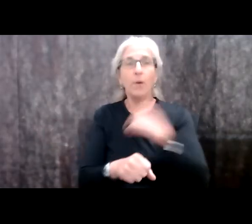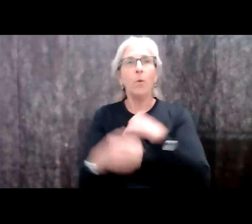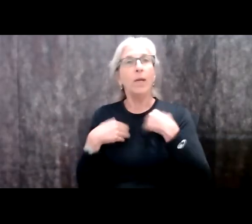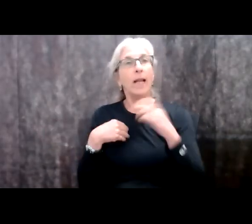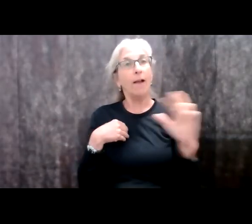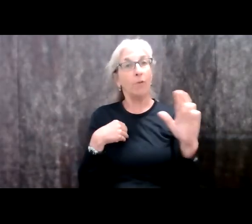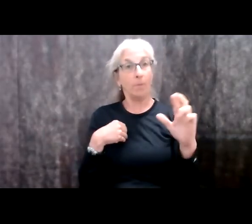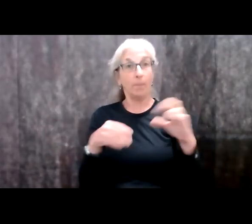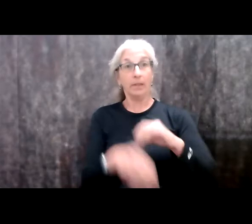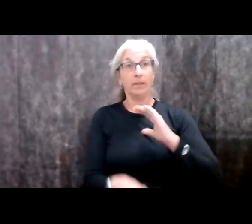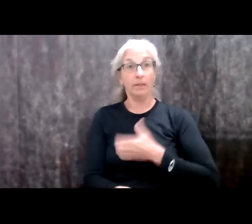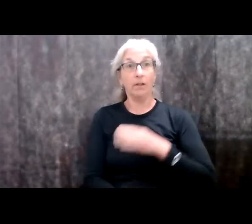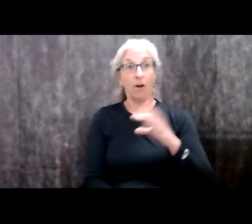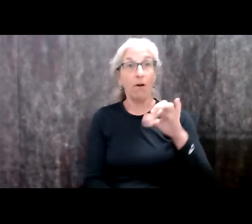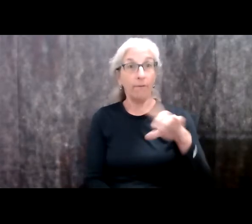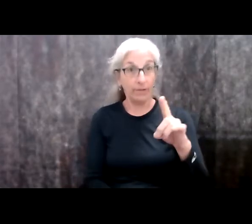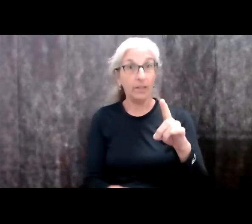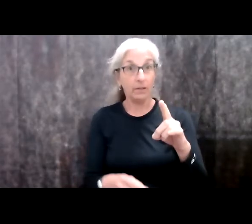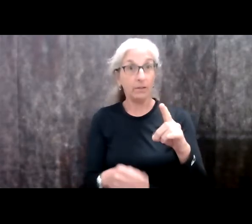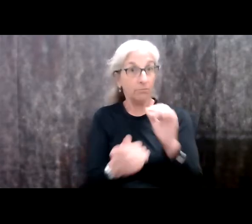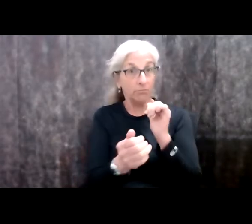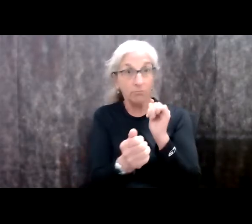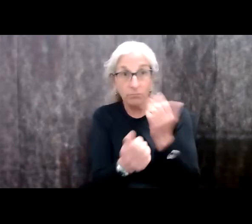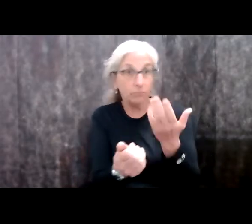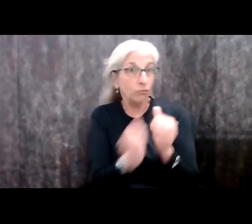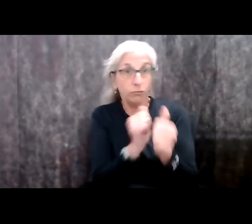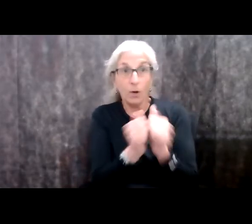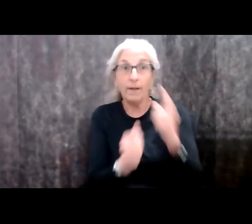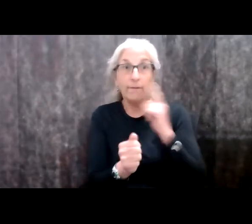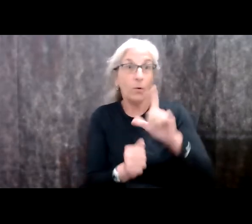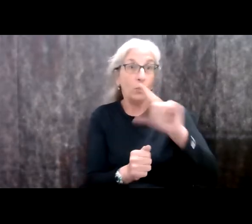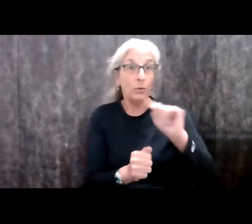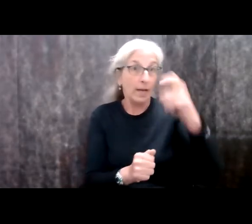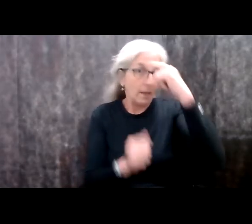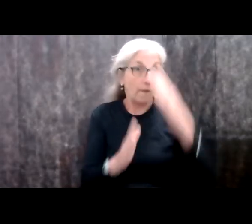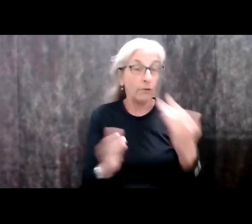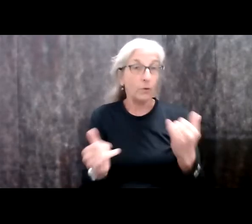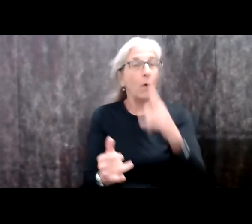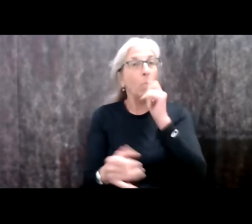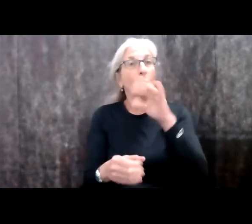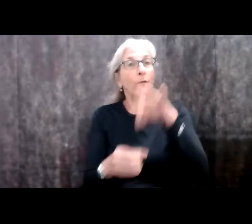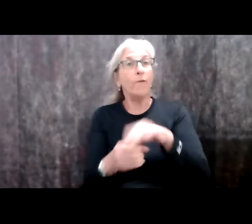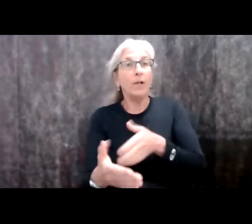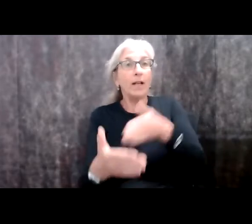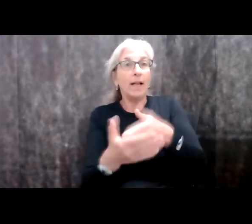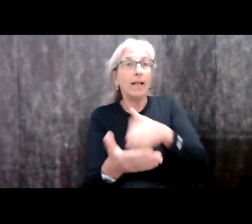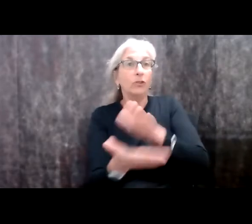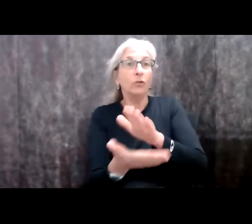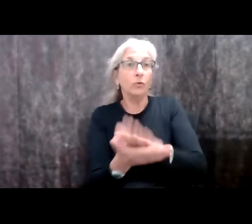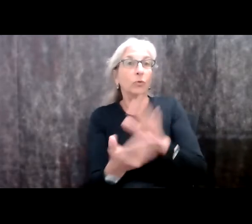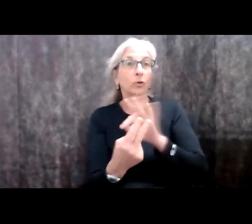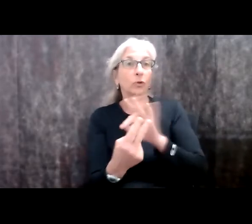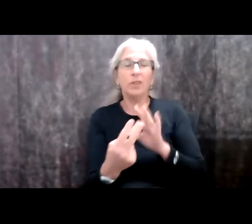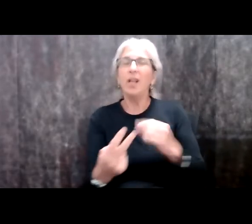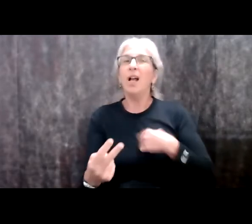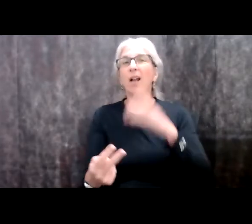own field who have voted against school choice. And what I like to say to people is, and I think this is the perfect place to say it, is this isn't a Republican issue